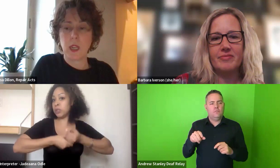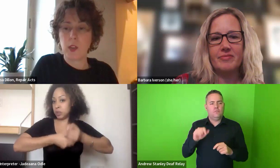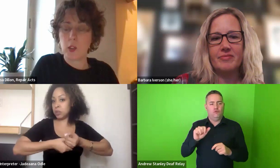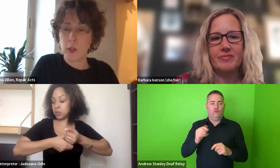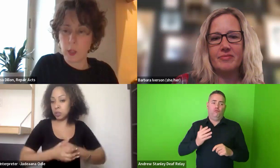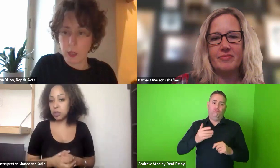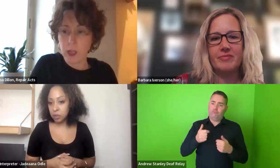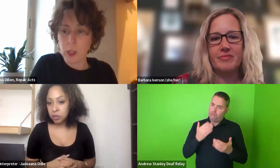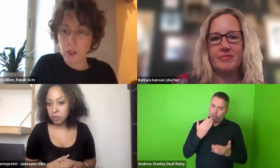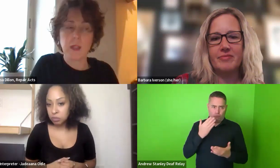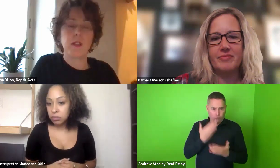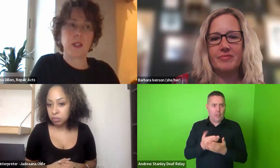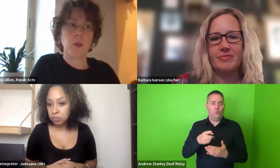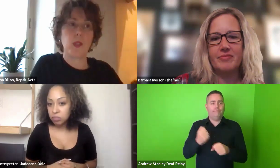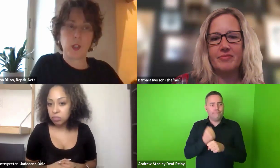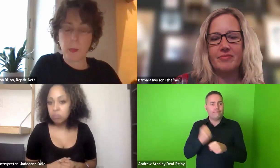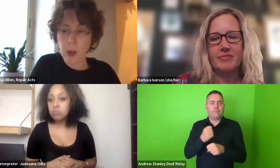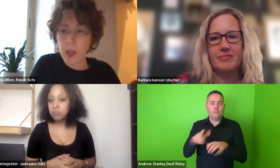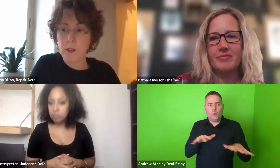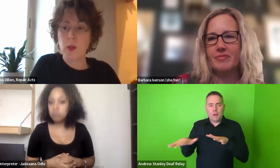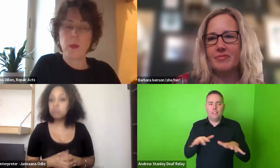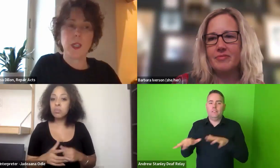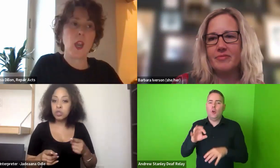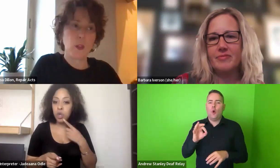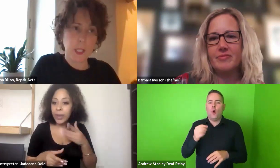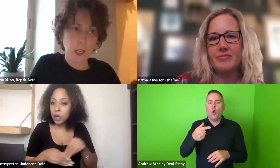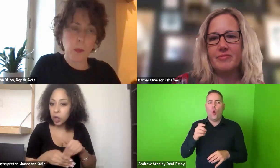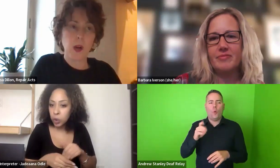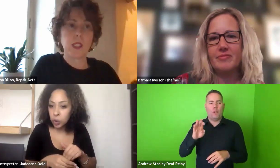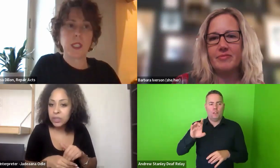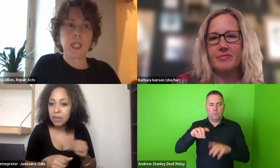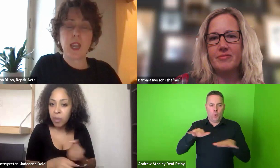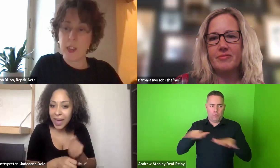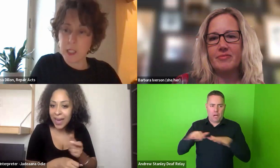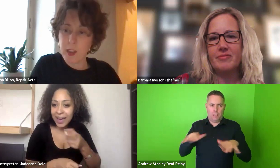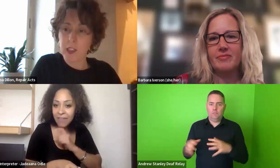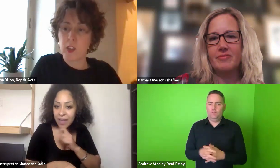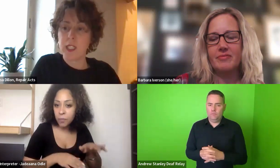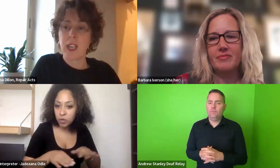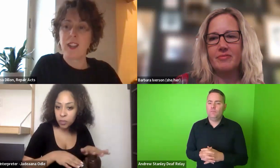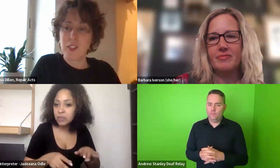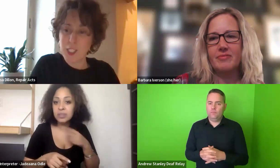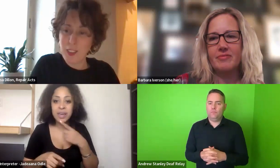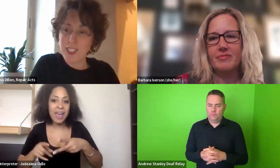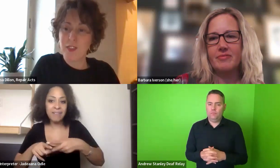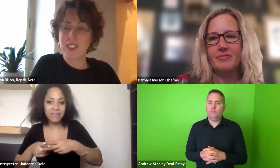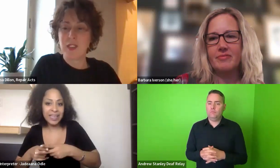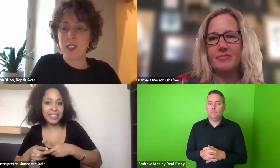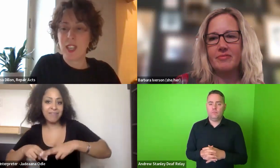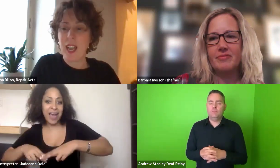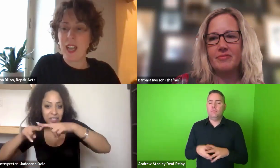communities including, for example, the Repair Cafe movement, Restart parties, Fix Factories, the Fix